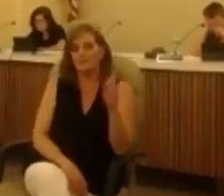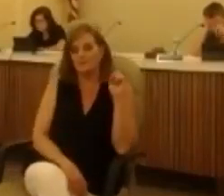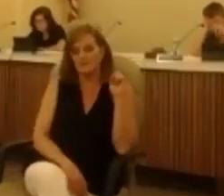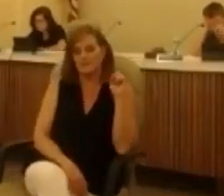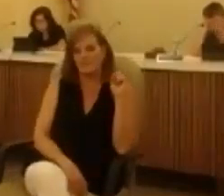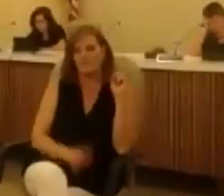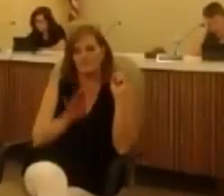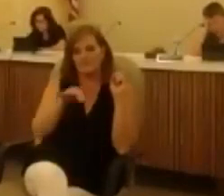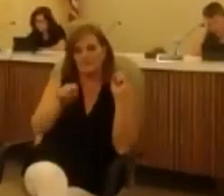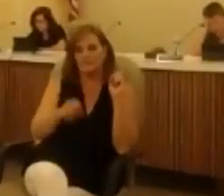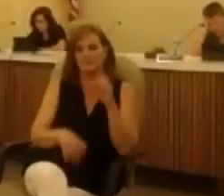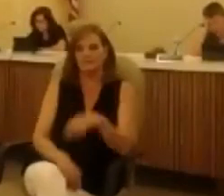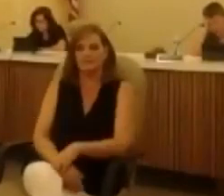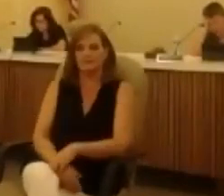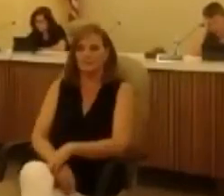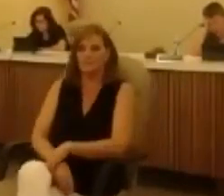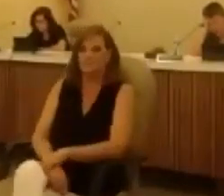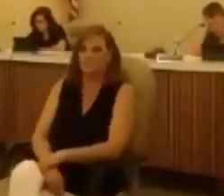Schultz. Aye.